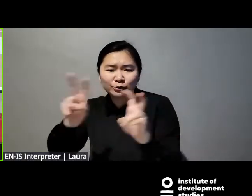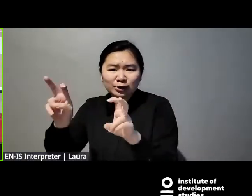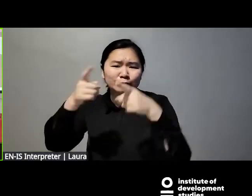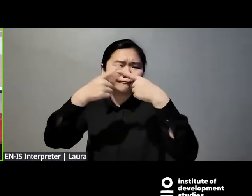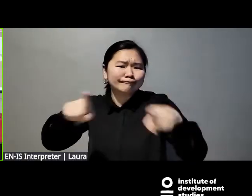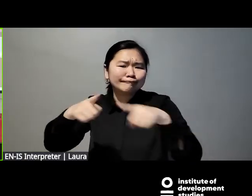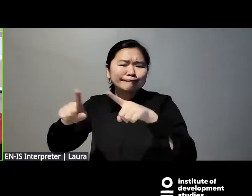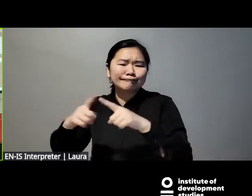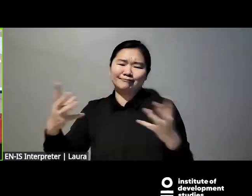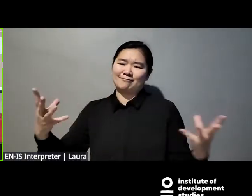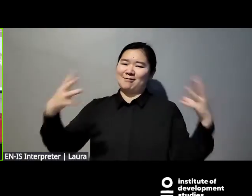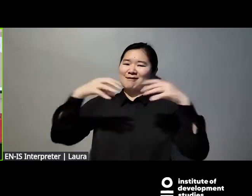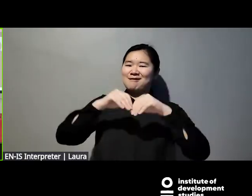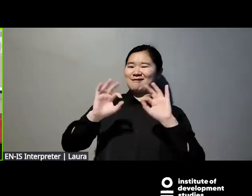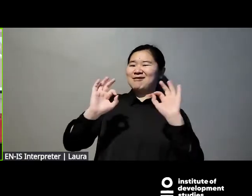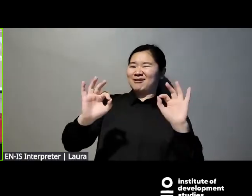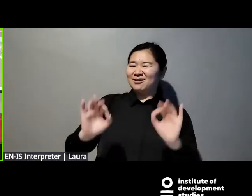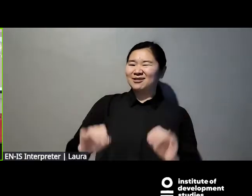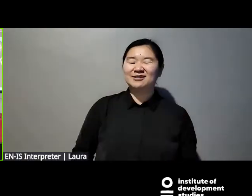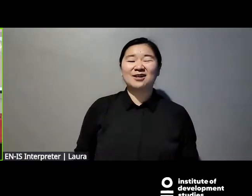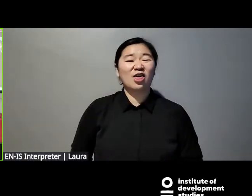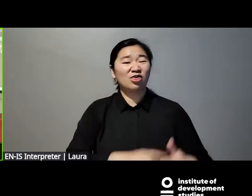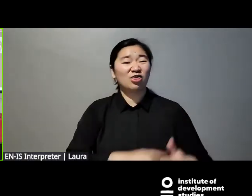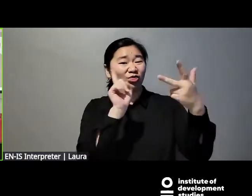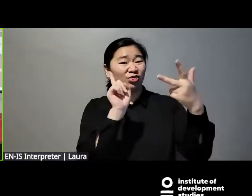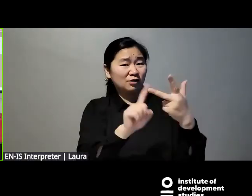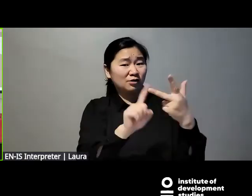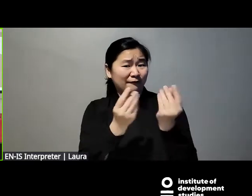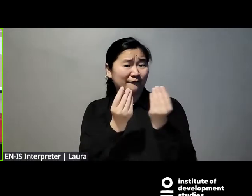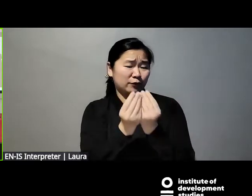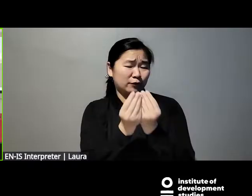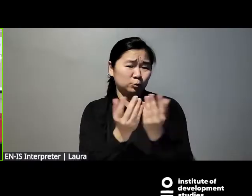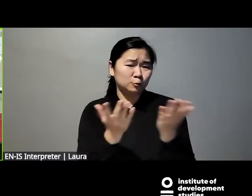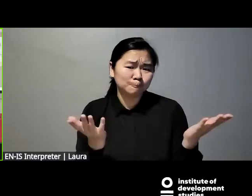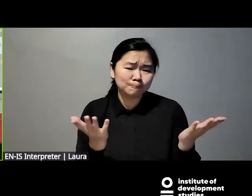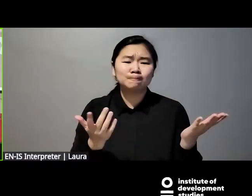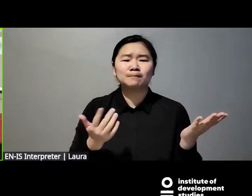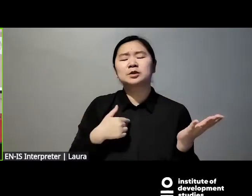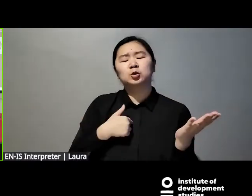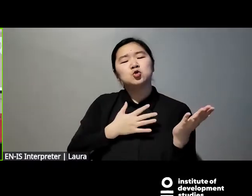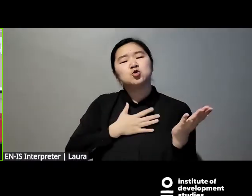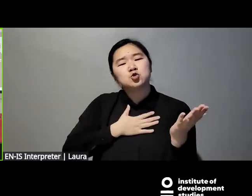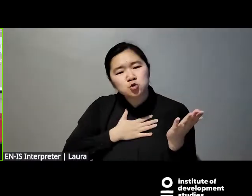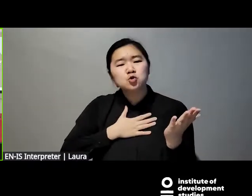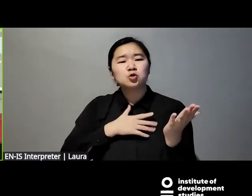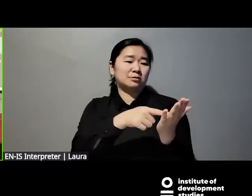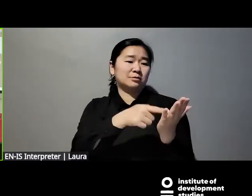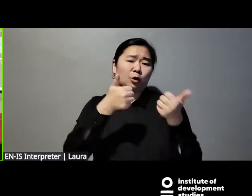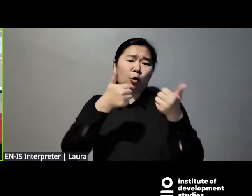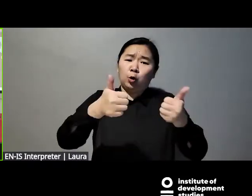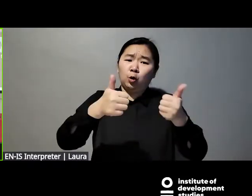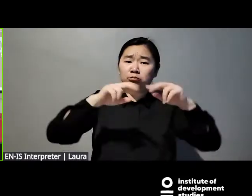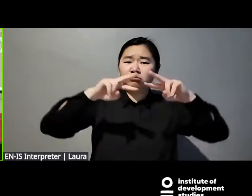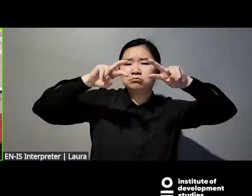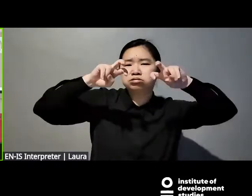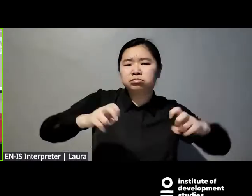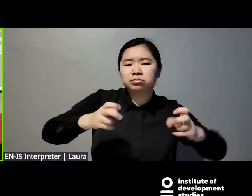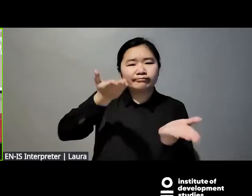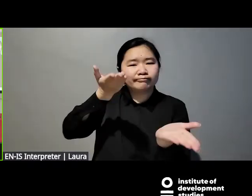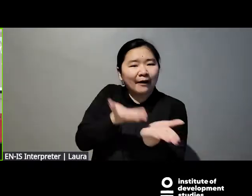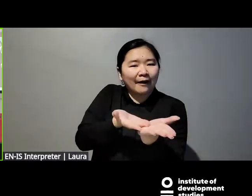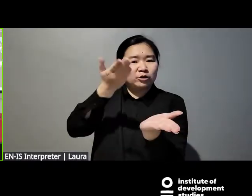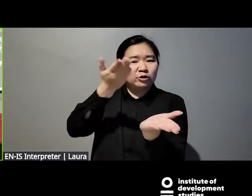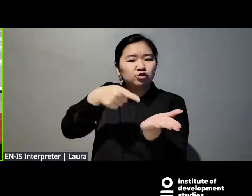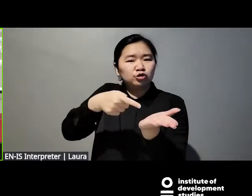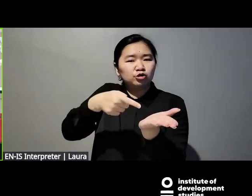pieces of research. So that evidence base was really, really important. And so the issue in many ways,